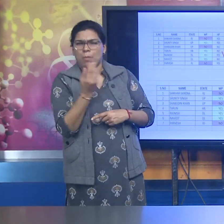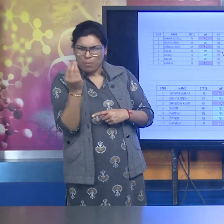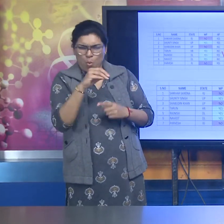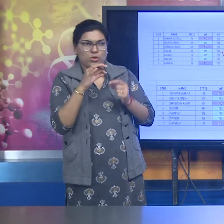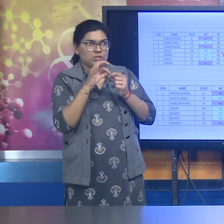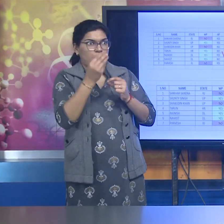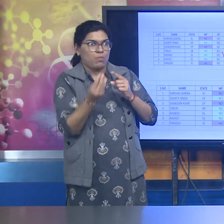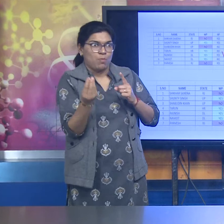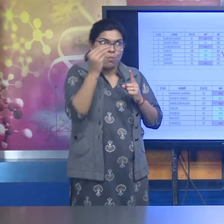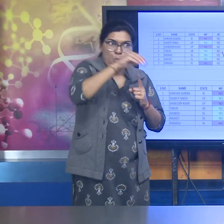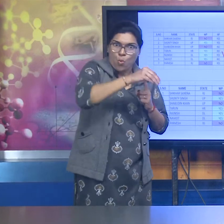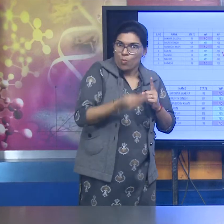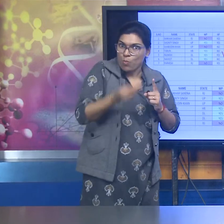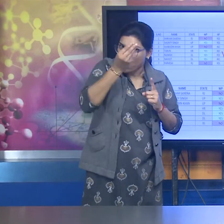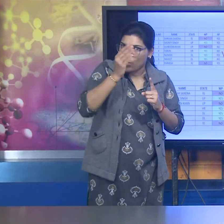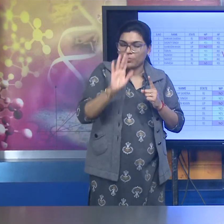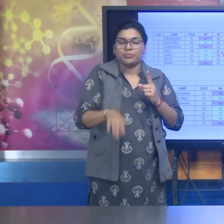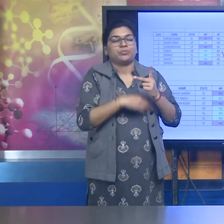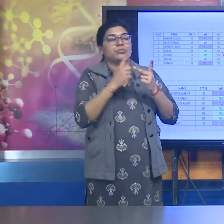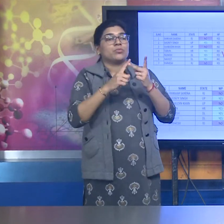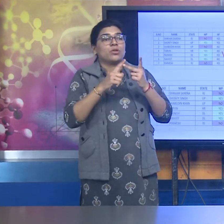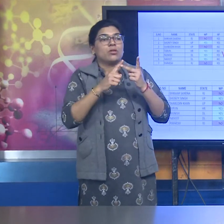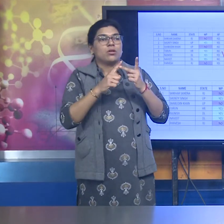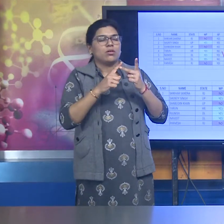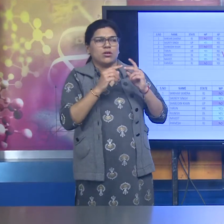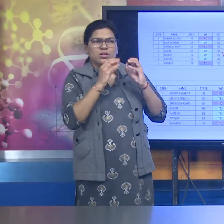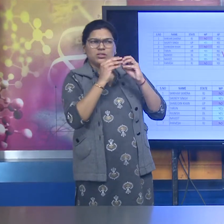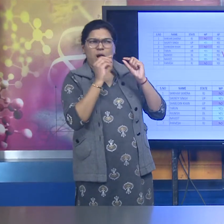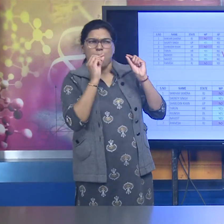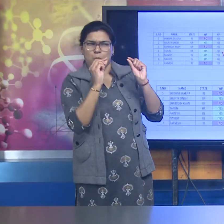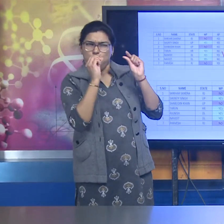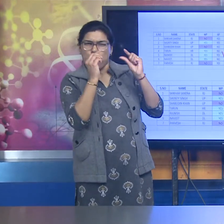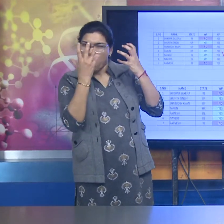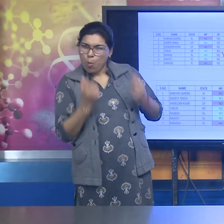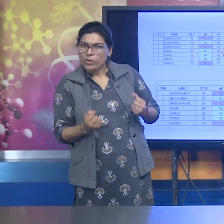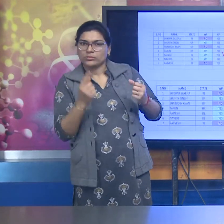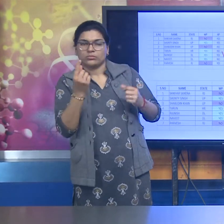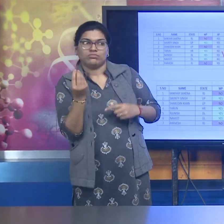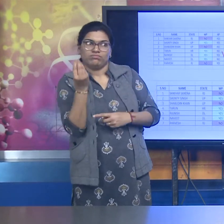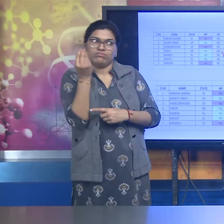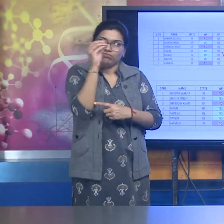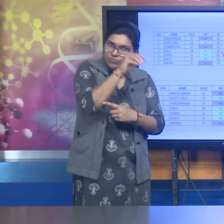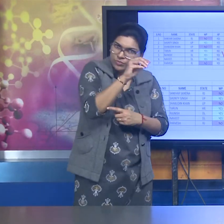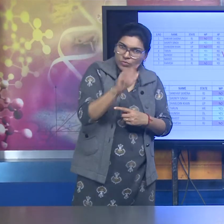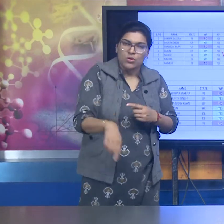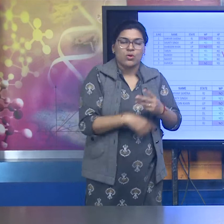I'll see size come, I'll add more size.